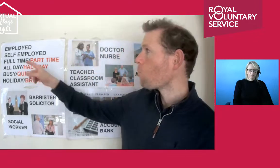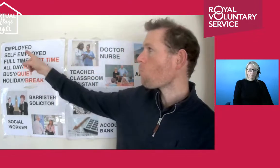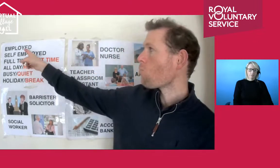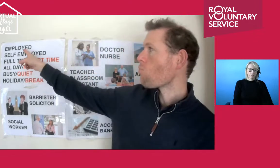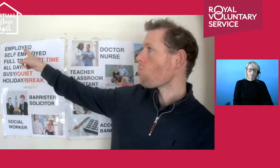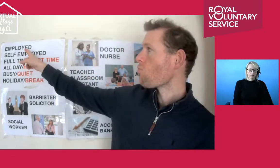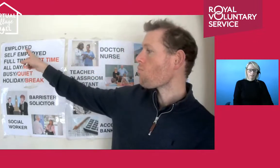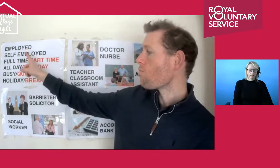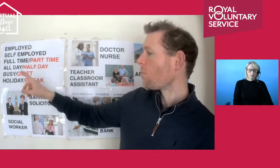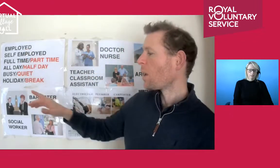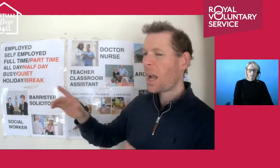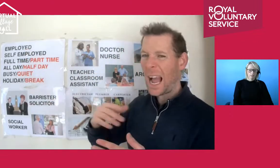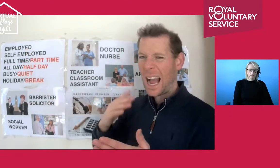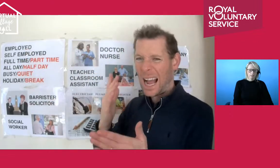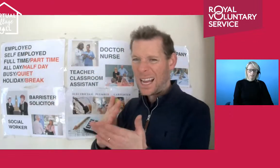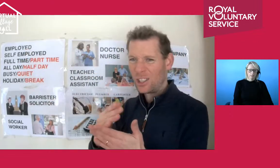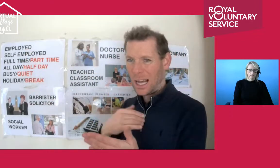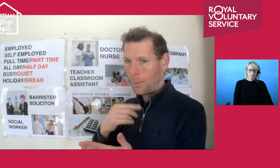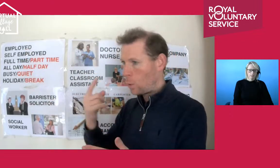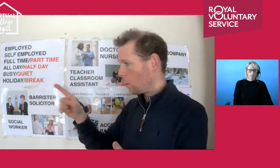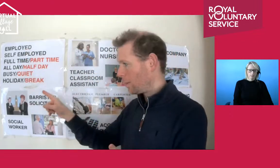Okay.